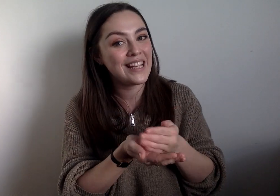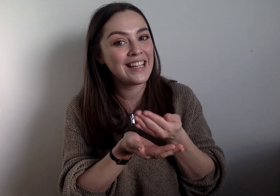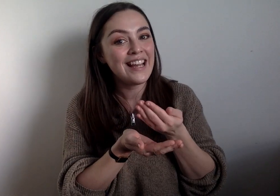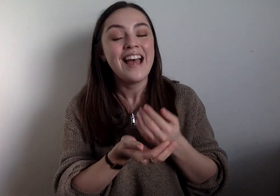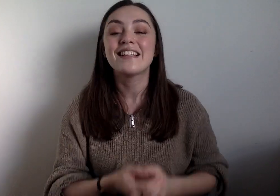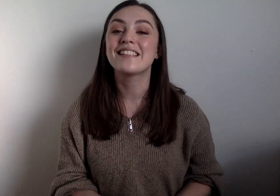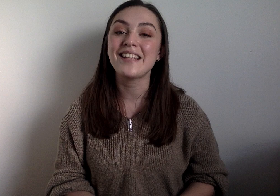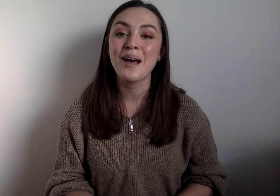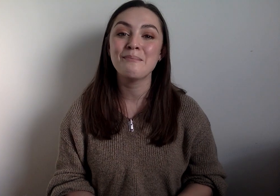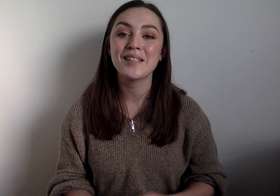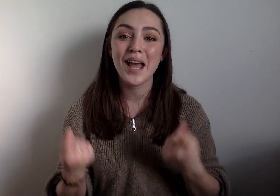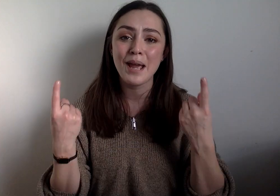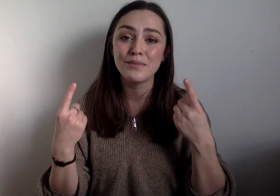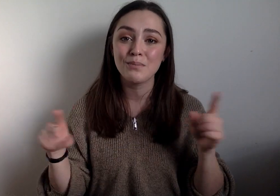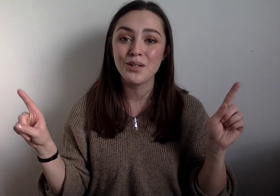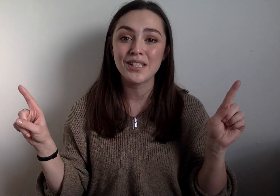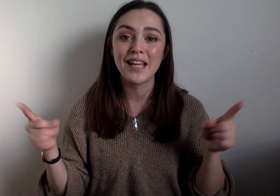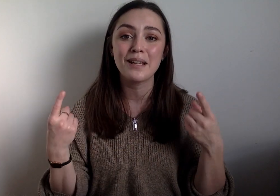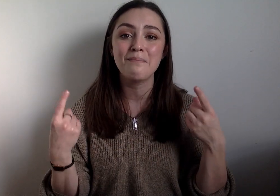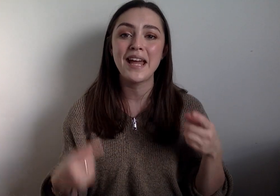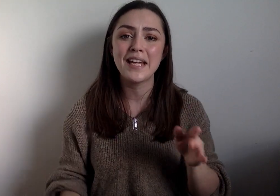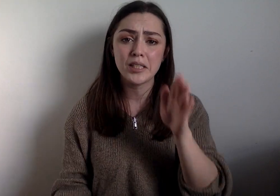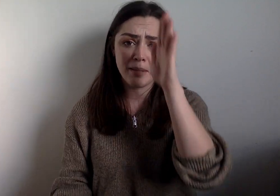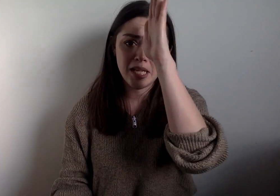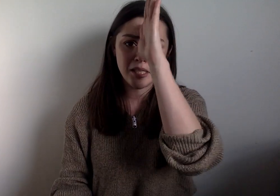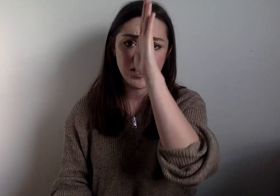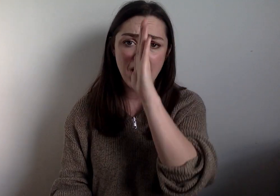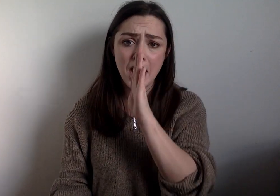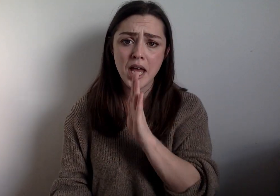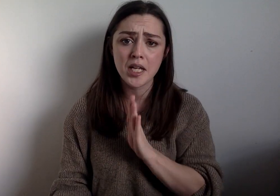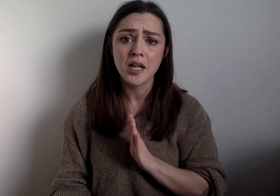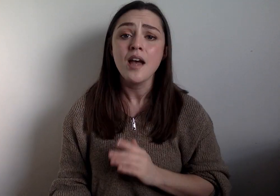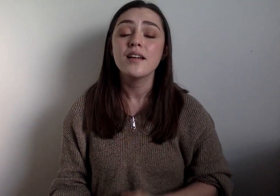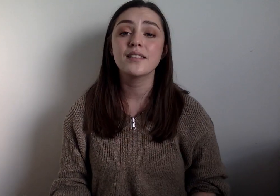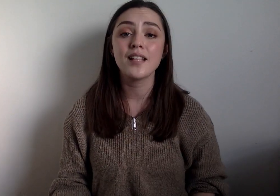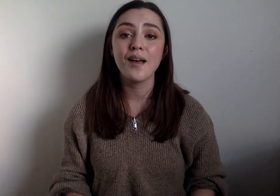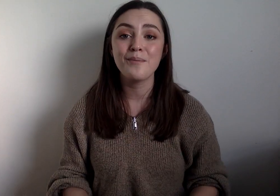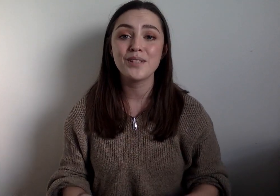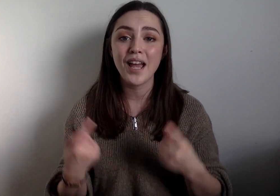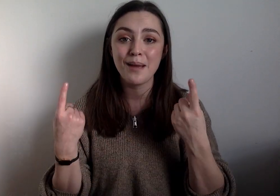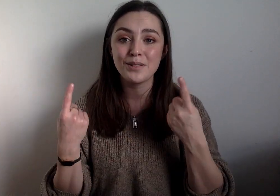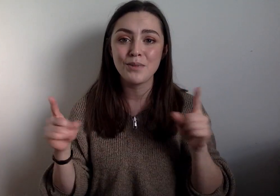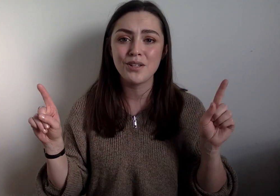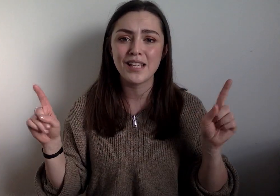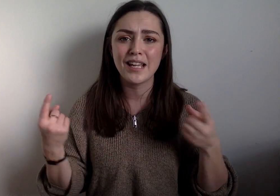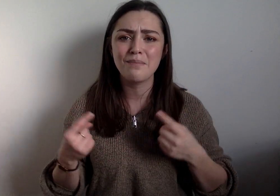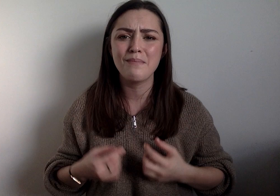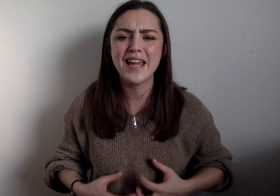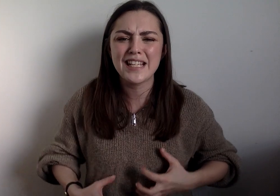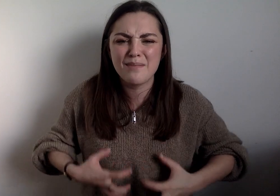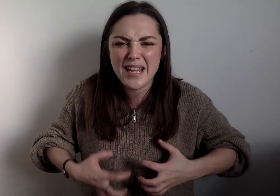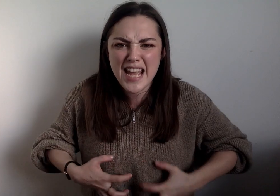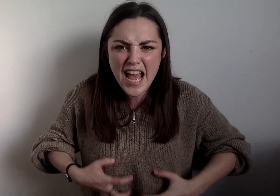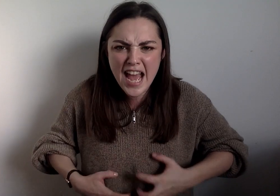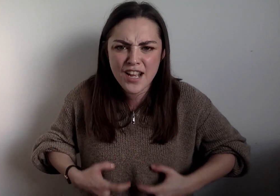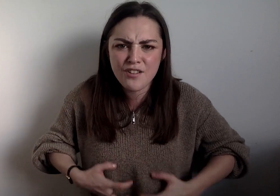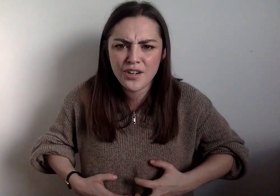And sometimes music makes me sad. And sometimes music makes me angry.